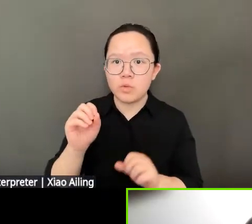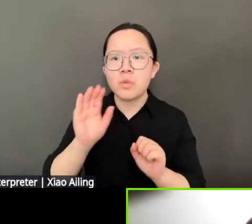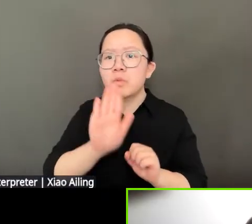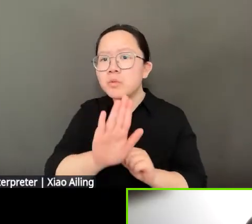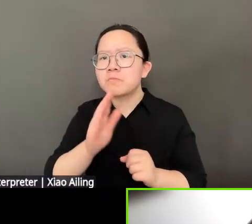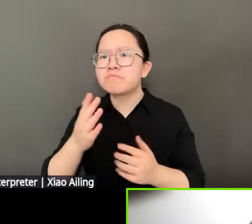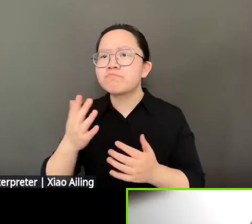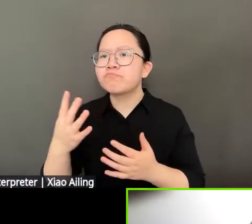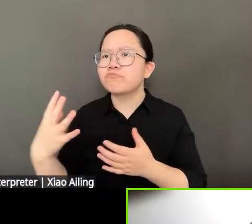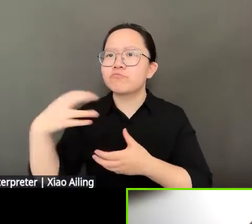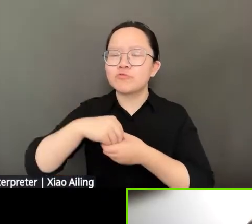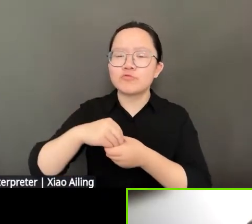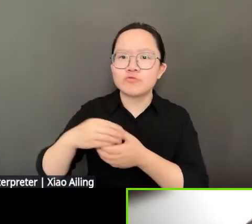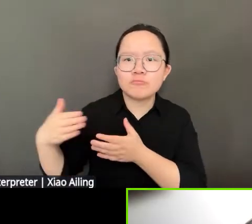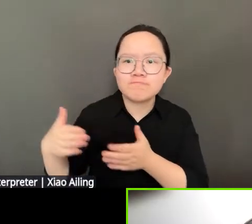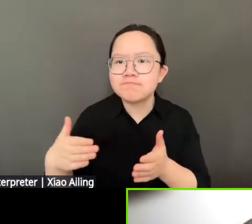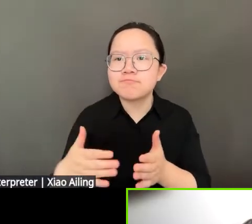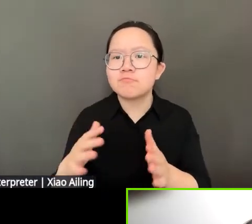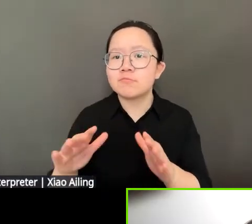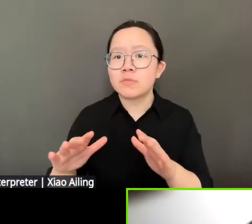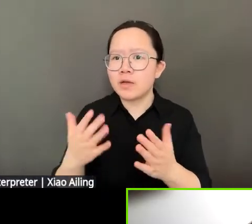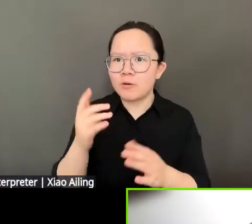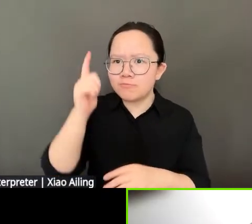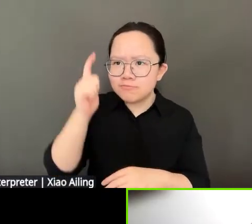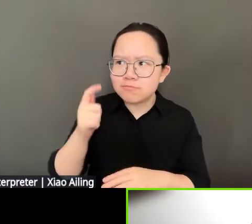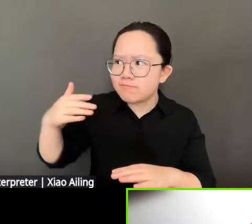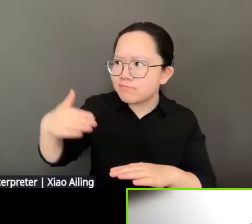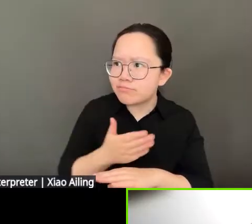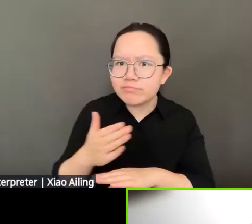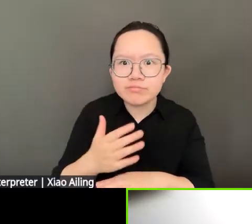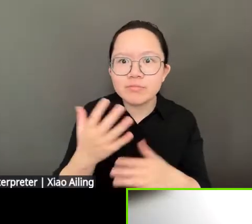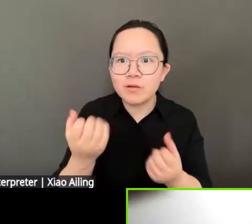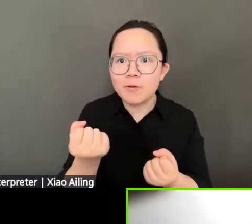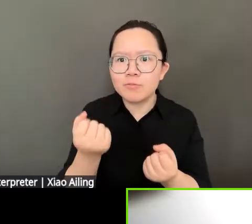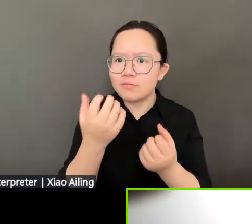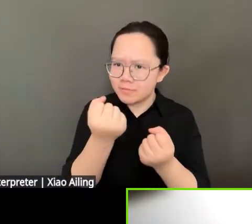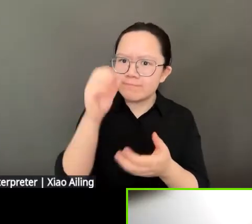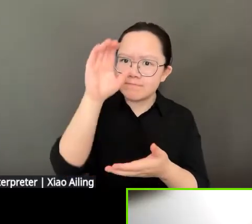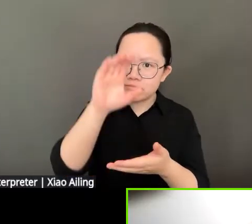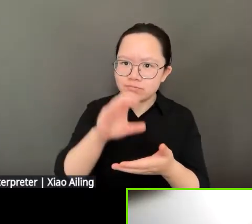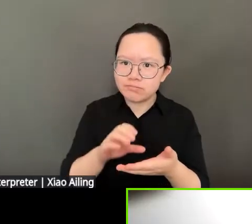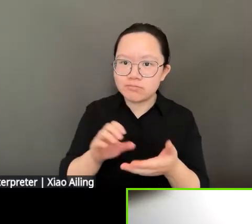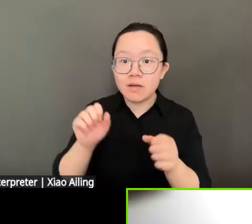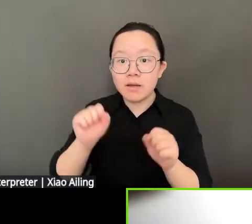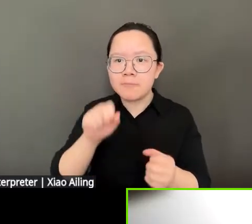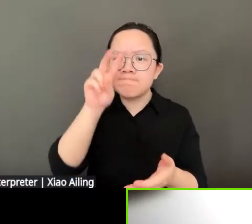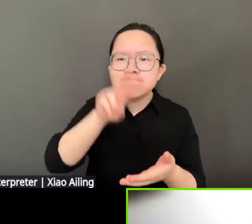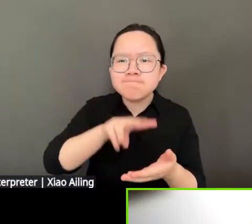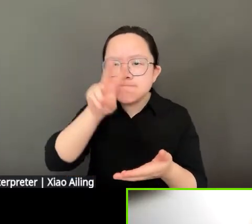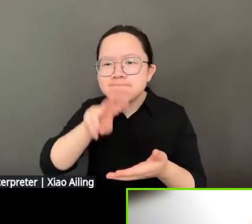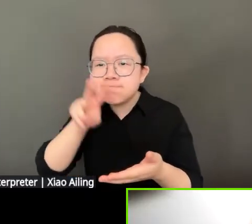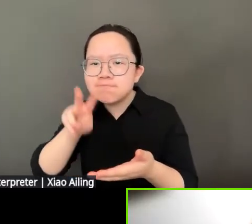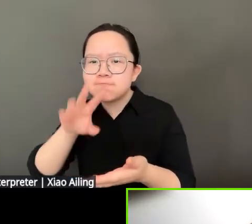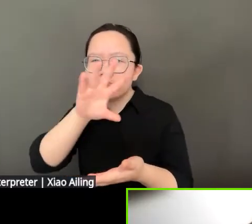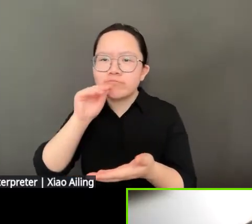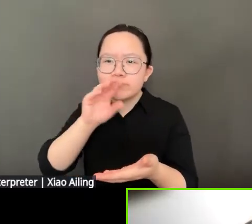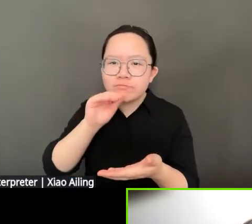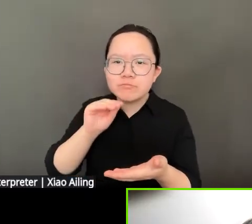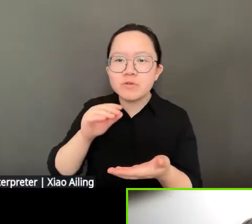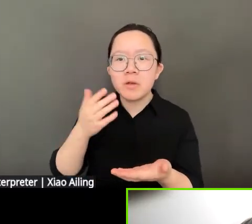to include organizations with people with disabilities at the beginning of their planning to understand how to